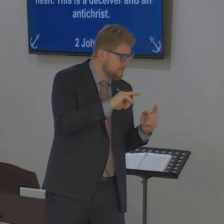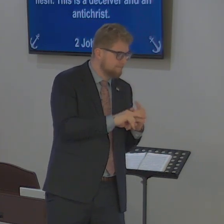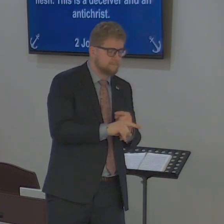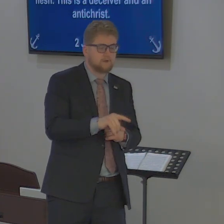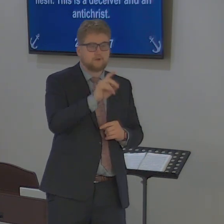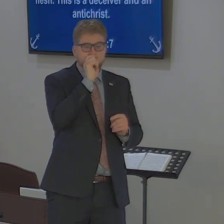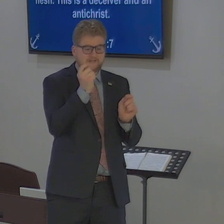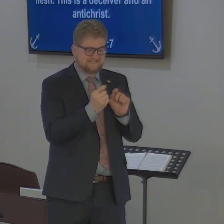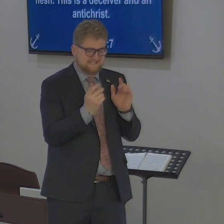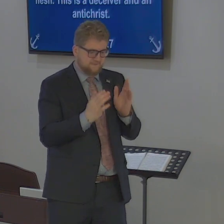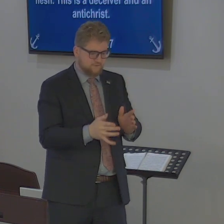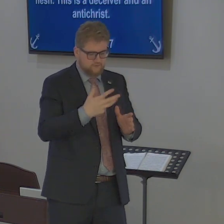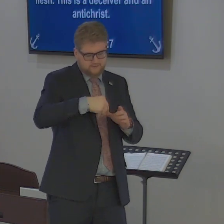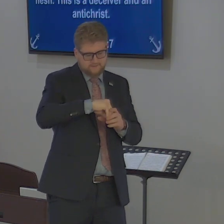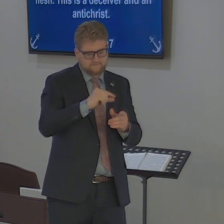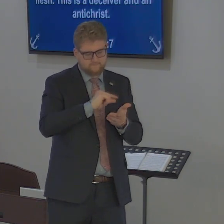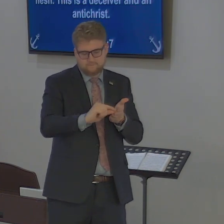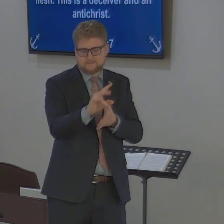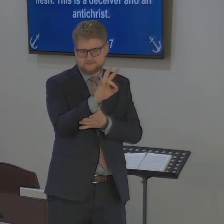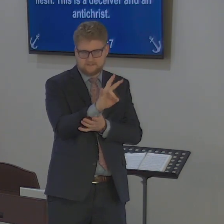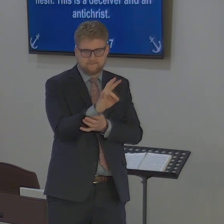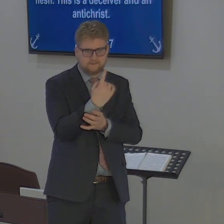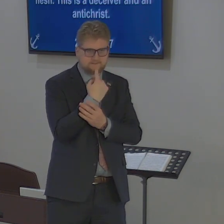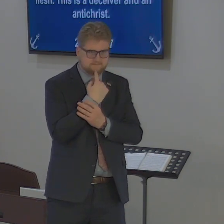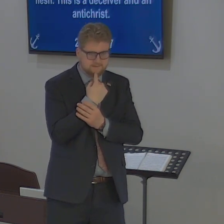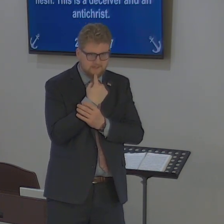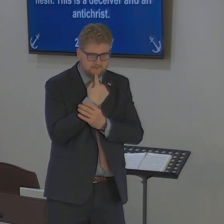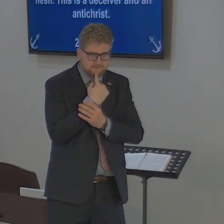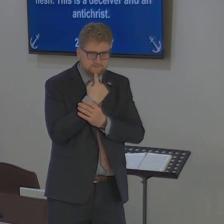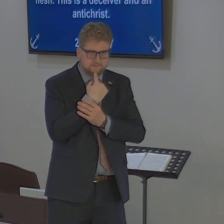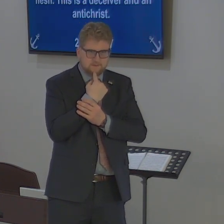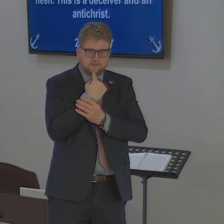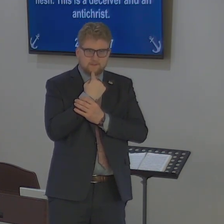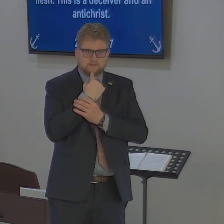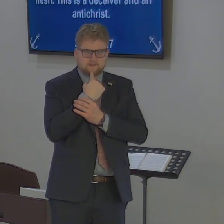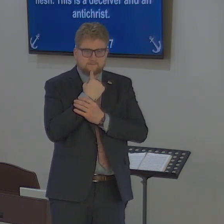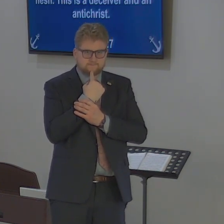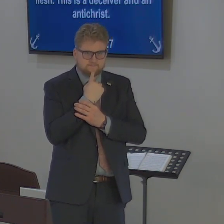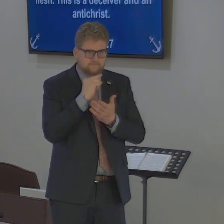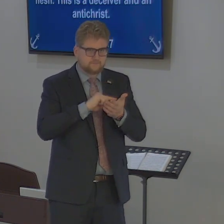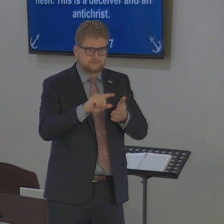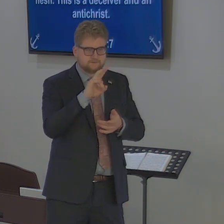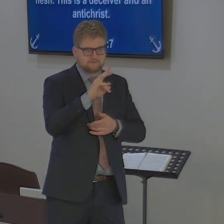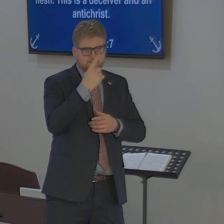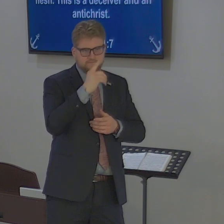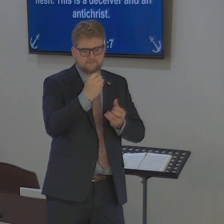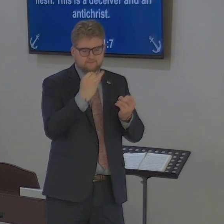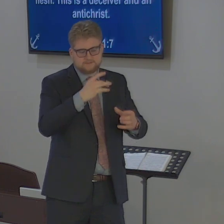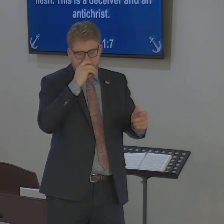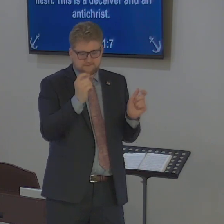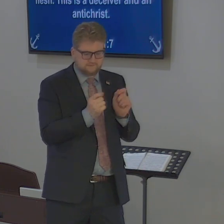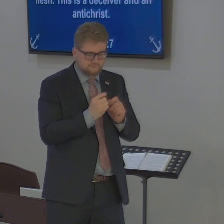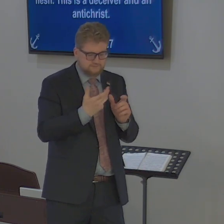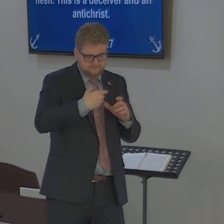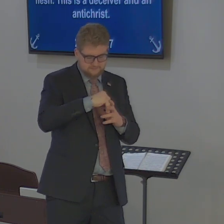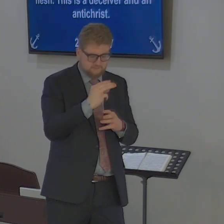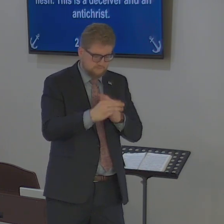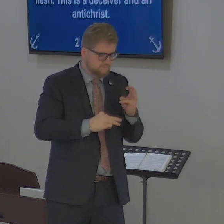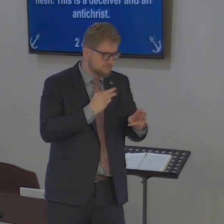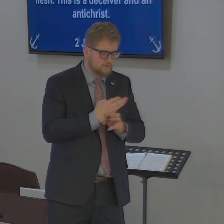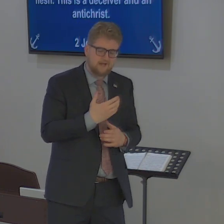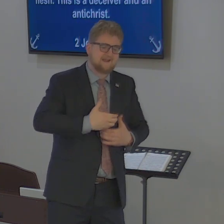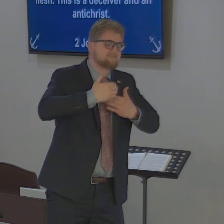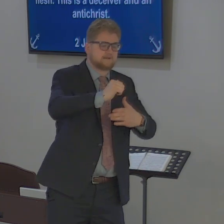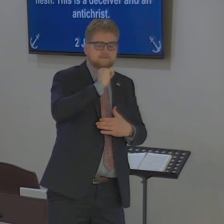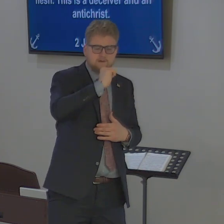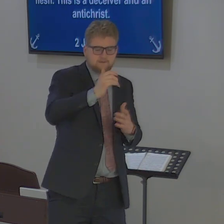verse 7, if you see, says or states, look what he says in verse 7, for many deceivers are entering the world who confess not that